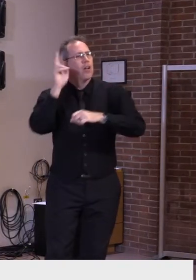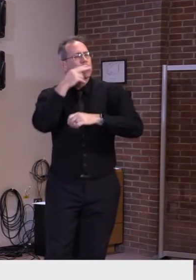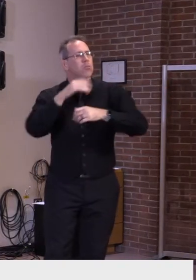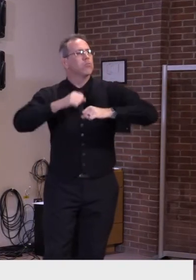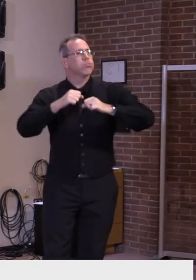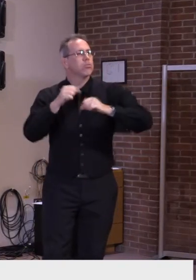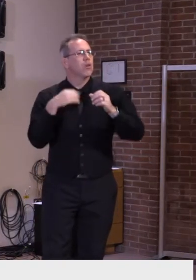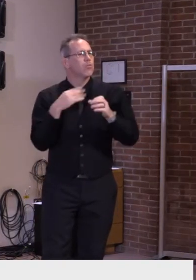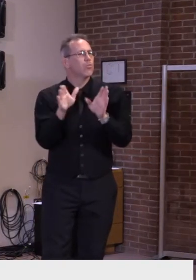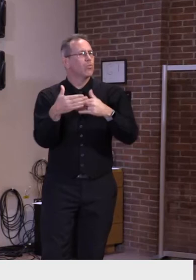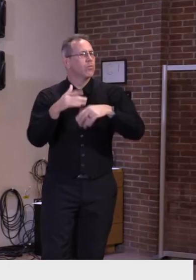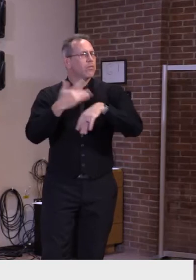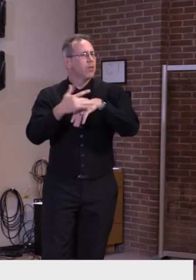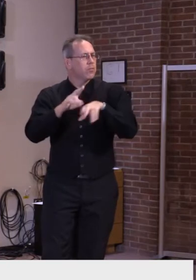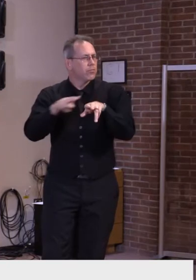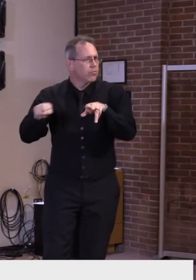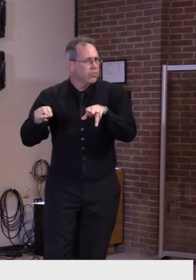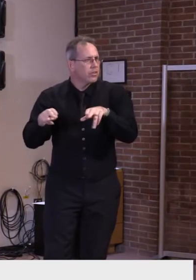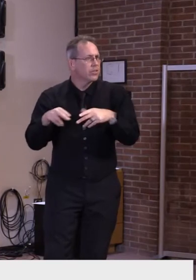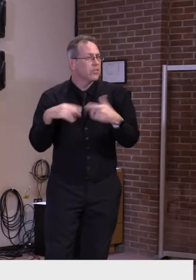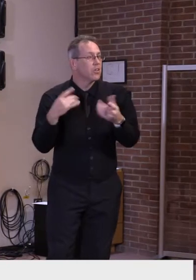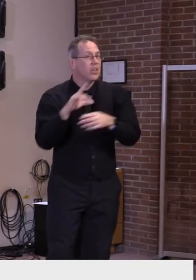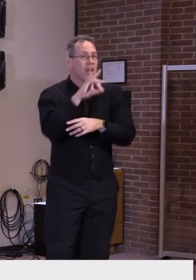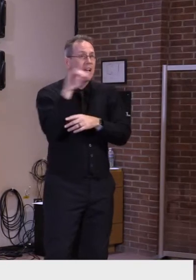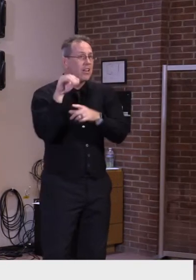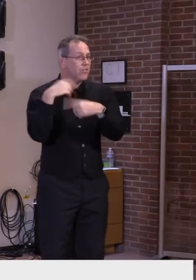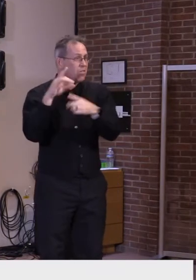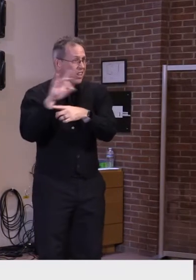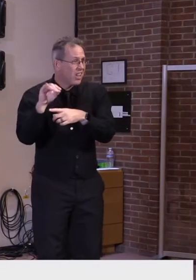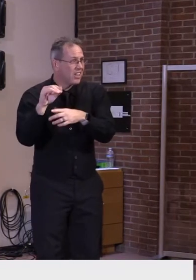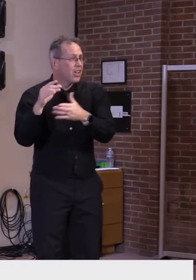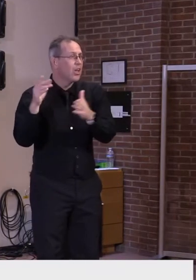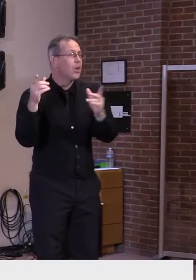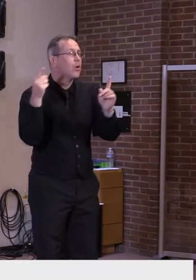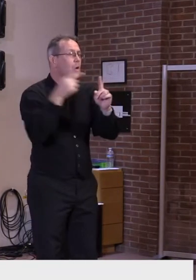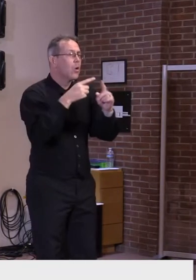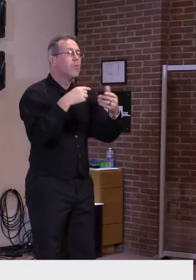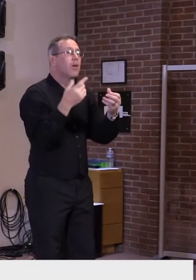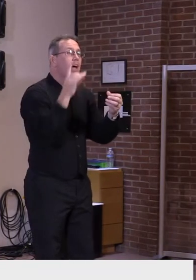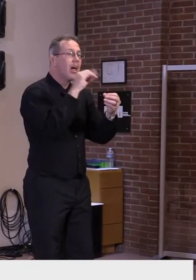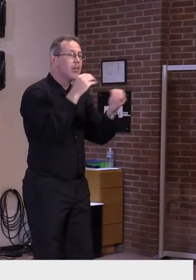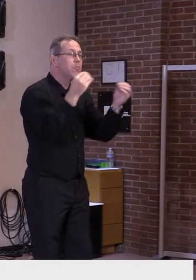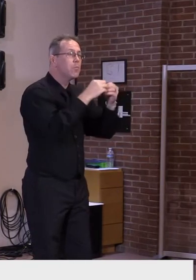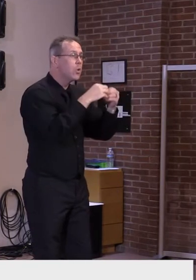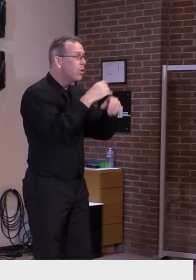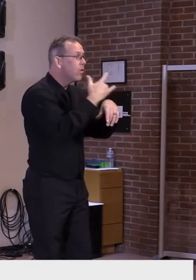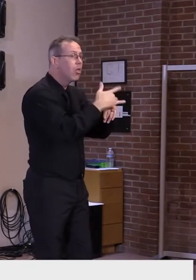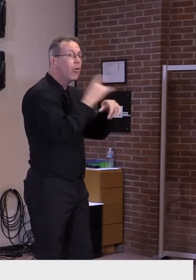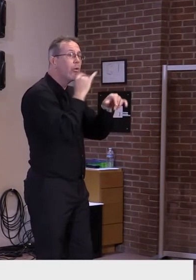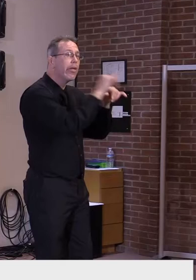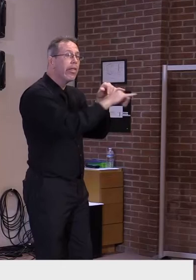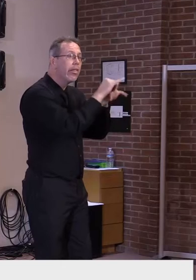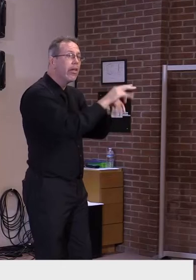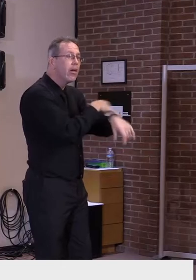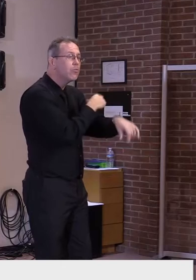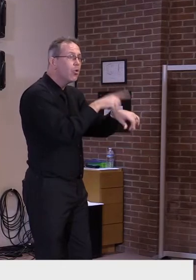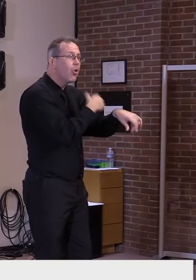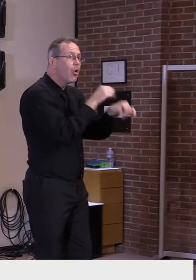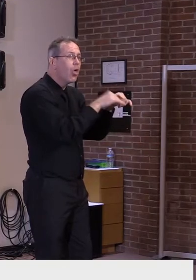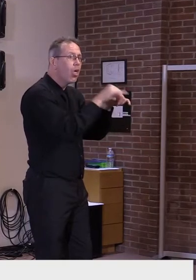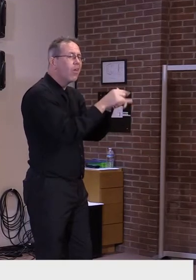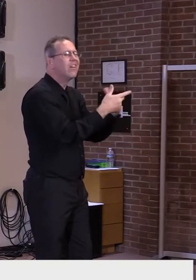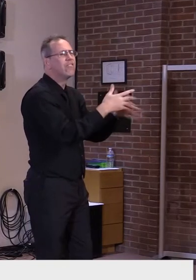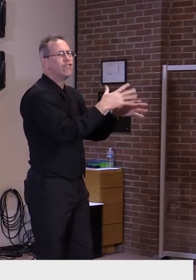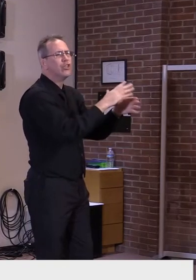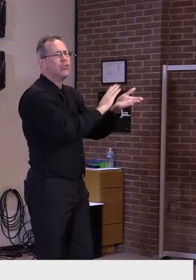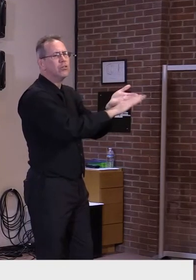again, subacute patients out of long-term, out of hospitals.